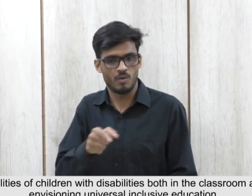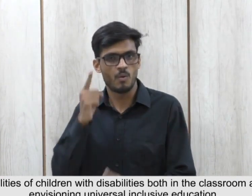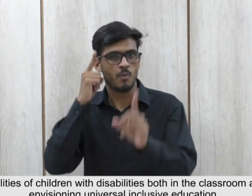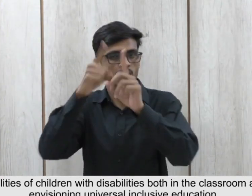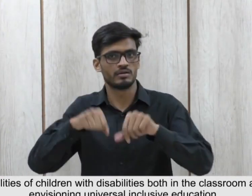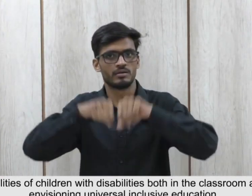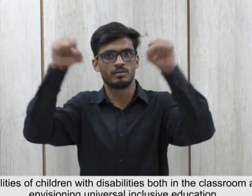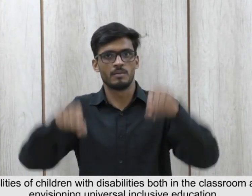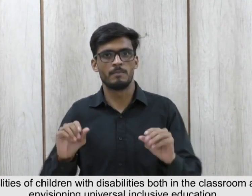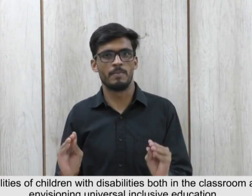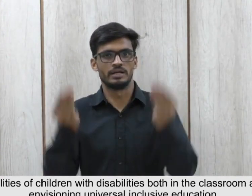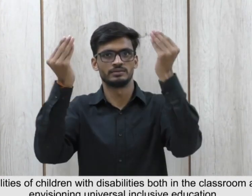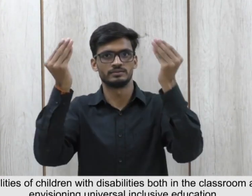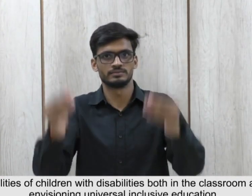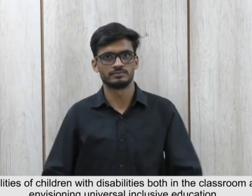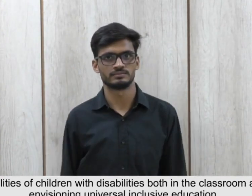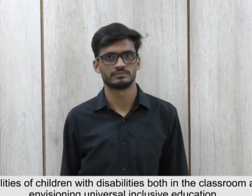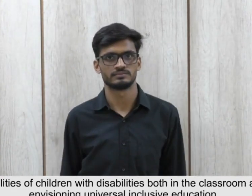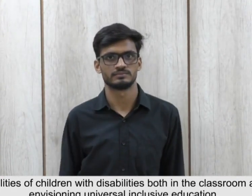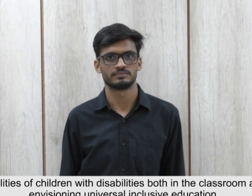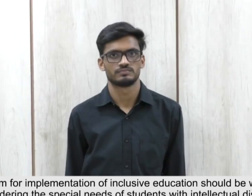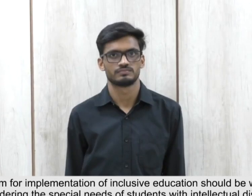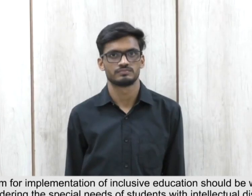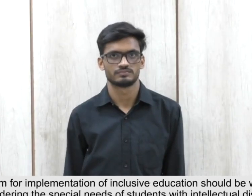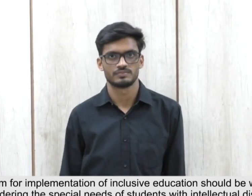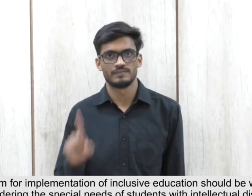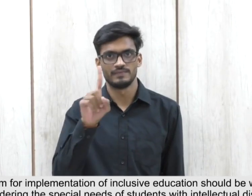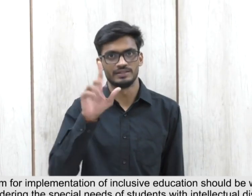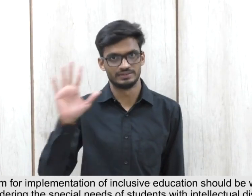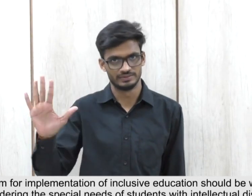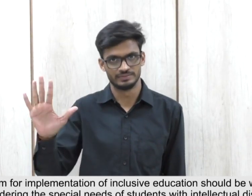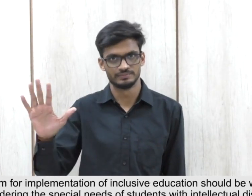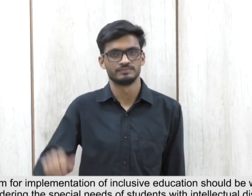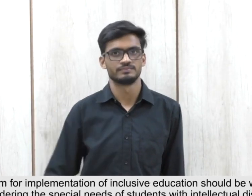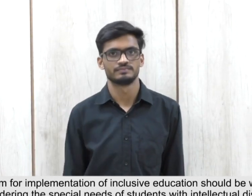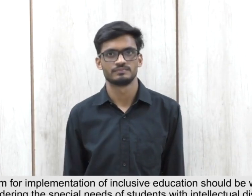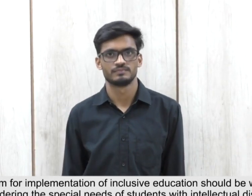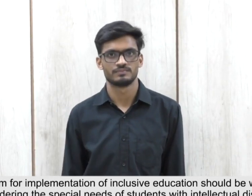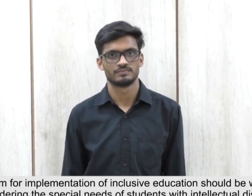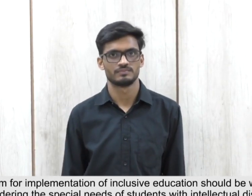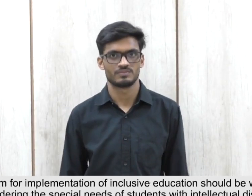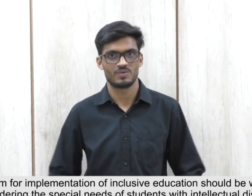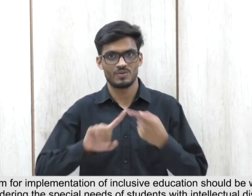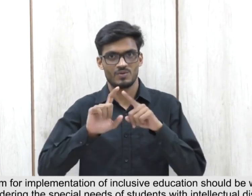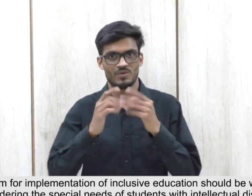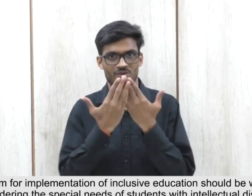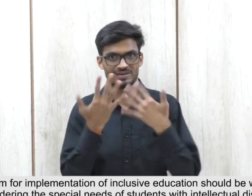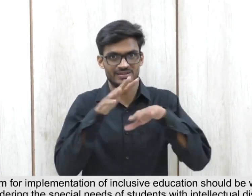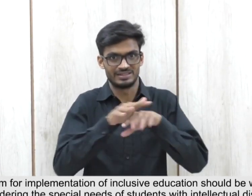the classroom and beyond for envisioning universal inclusive education. A joint mechanism for implementation